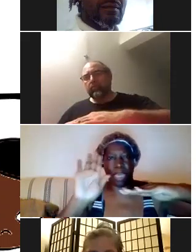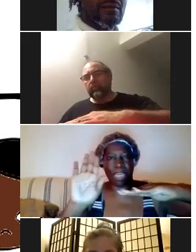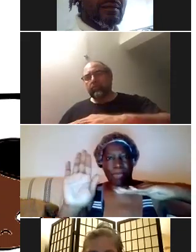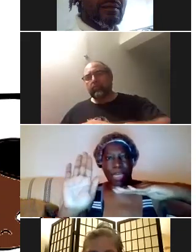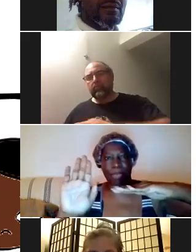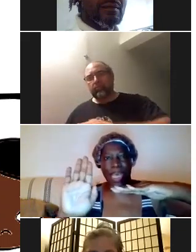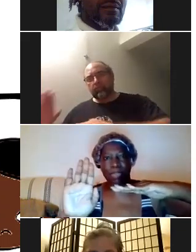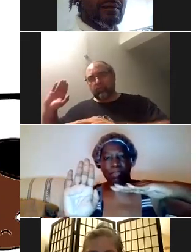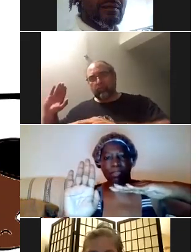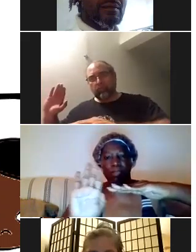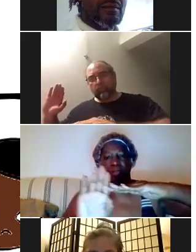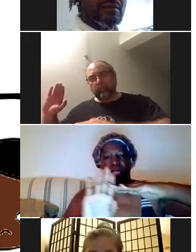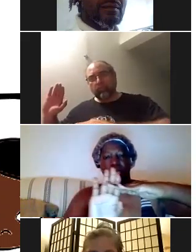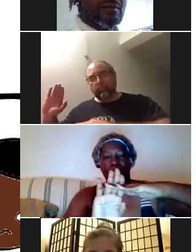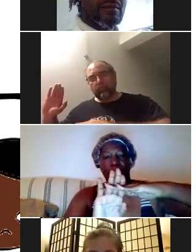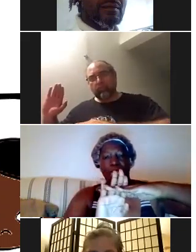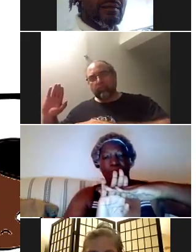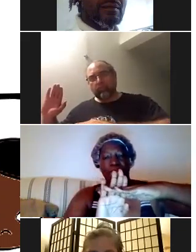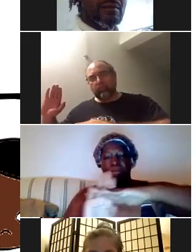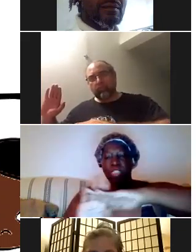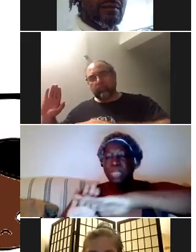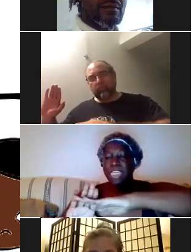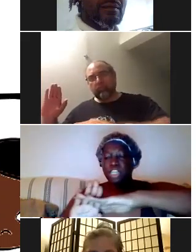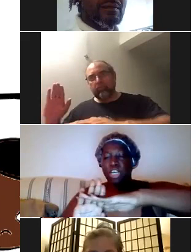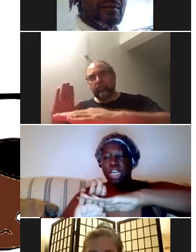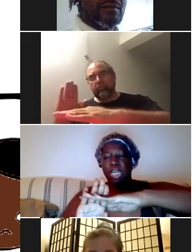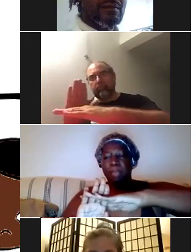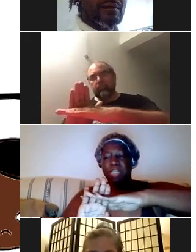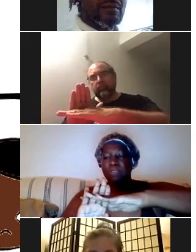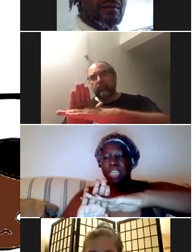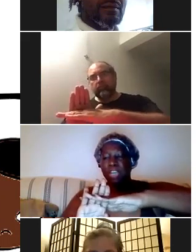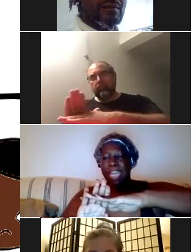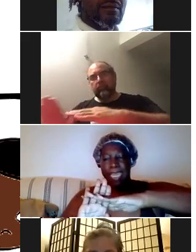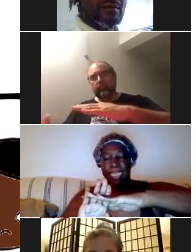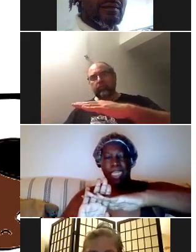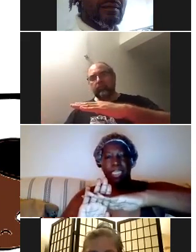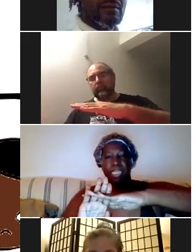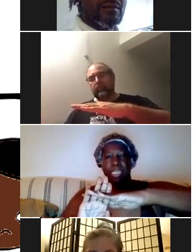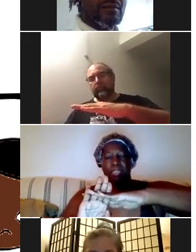your dominant palm out, and in between your middle